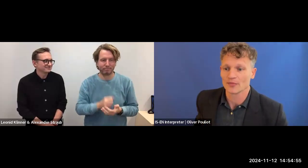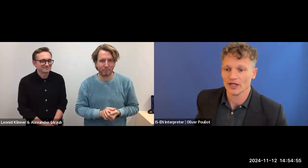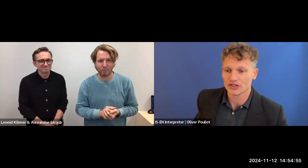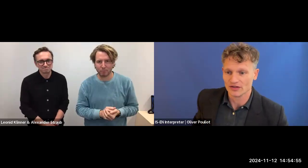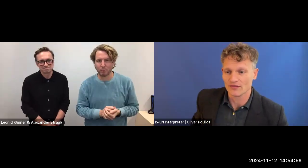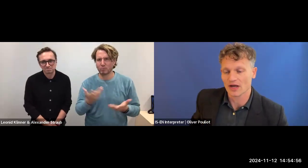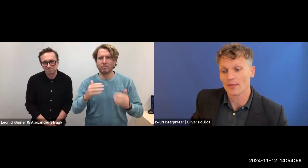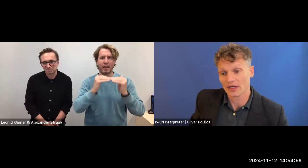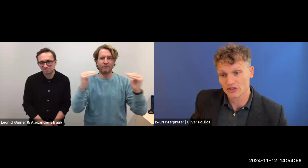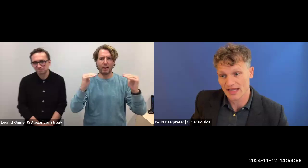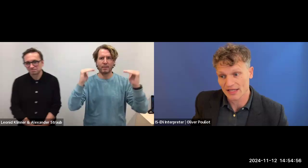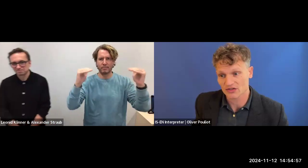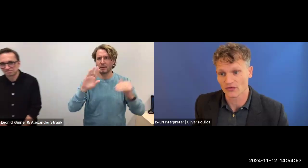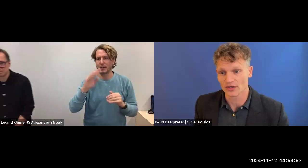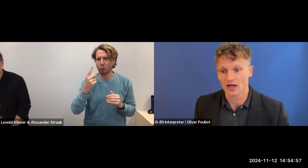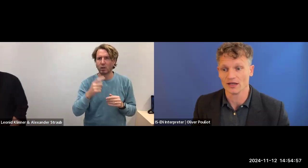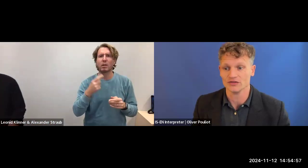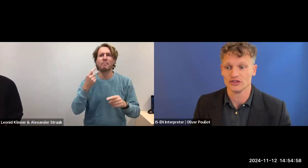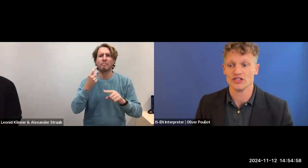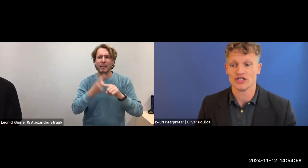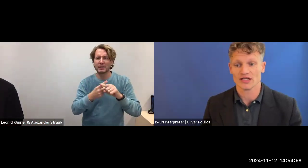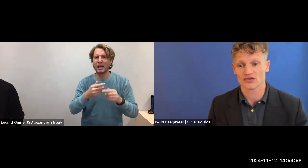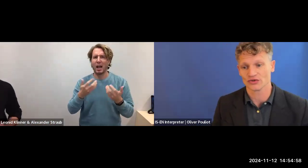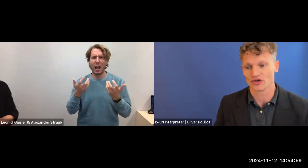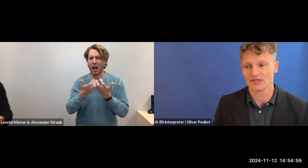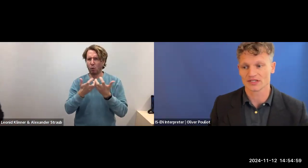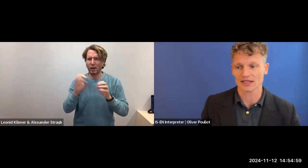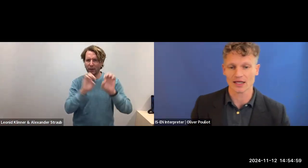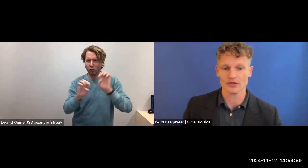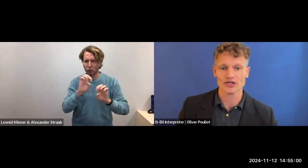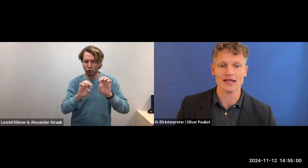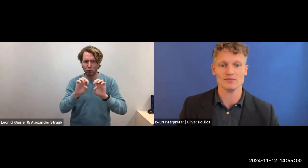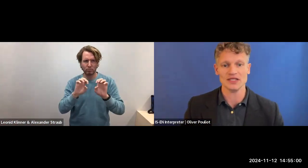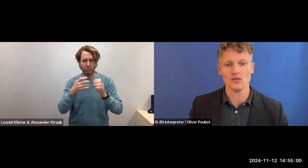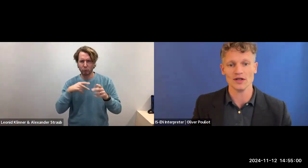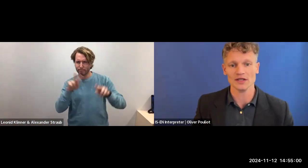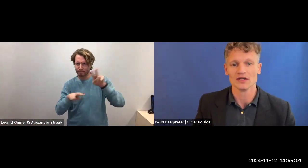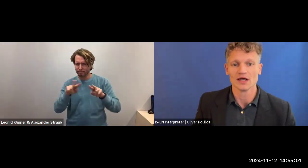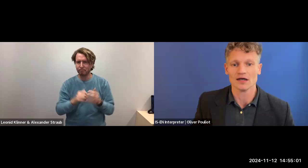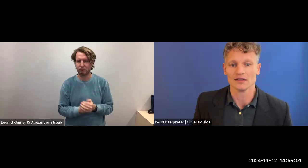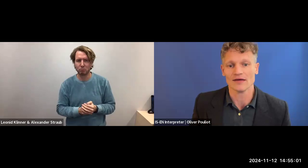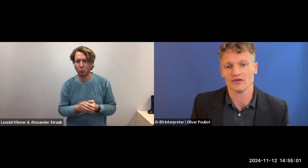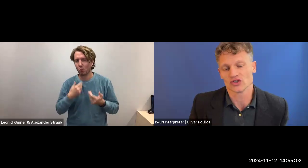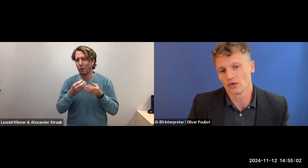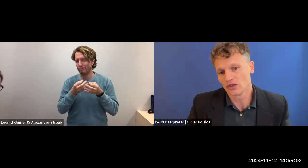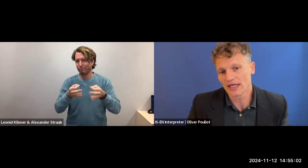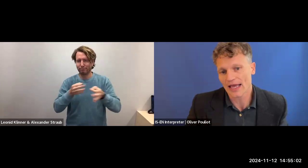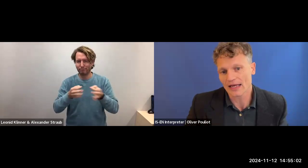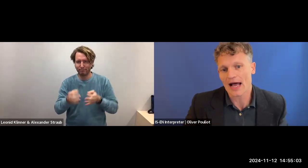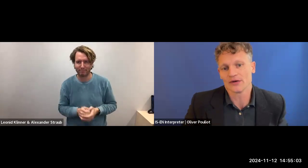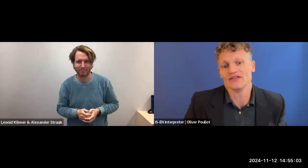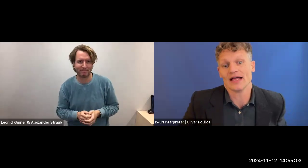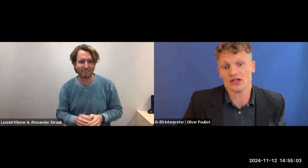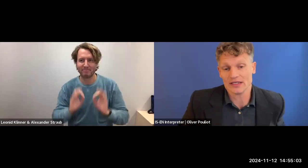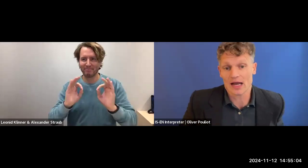of a comprehension task for DGS, or German Sign Language, at B1 level. So we're looking